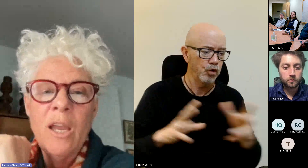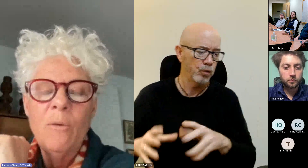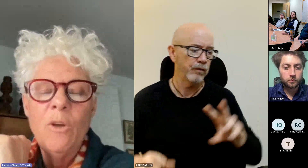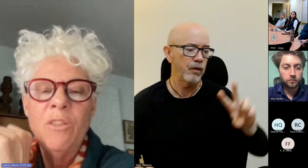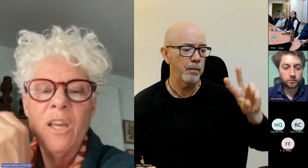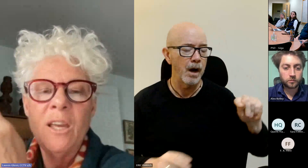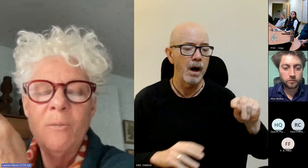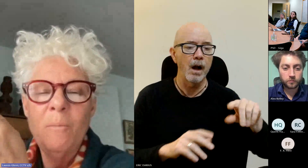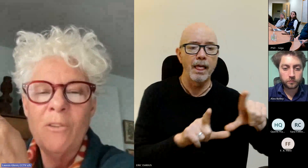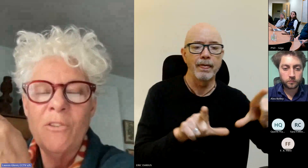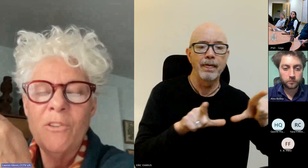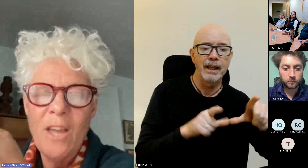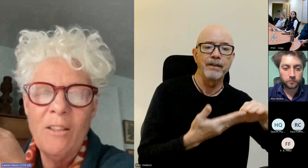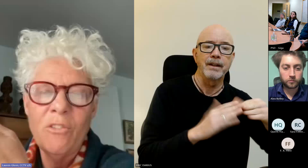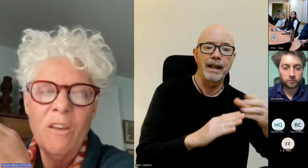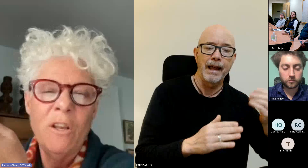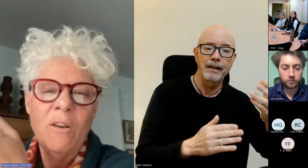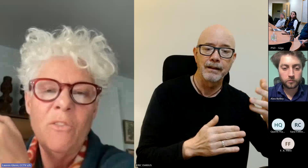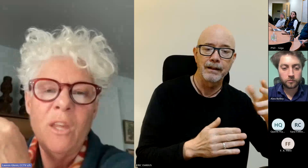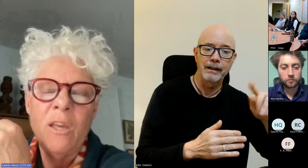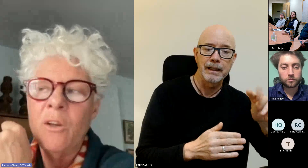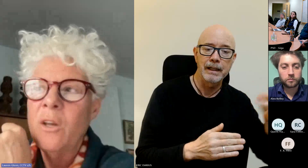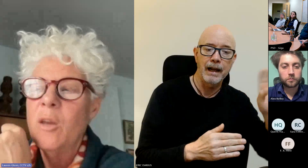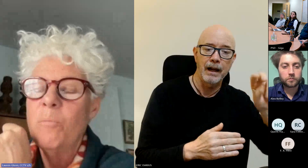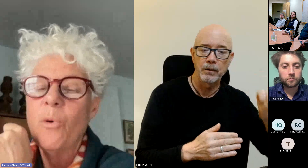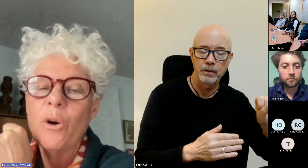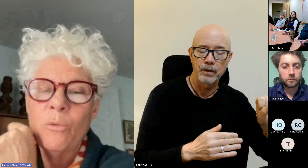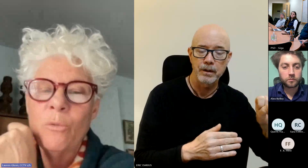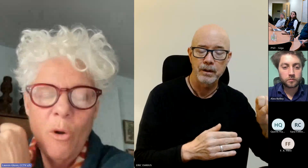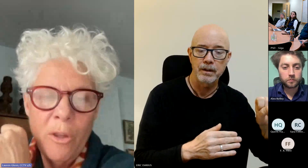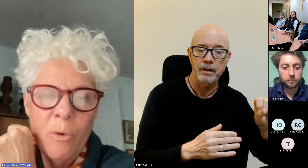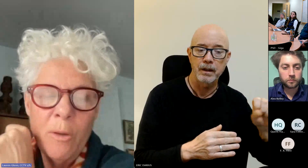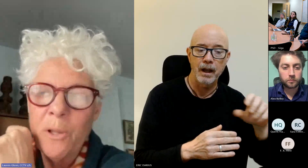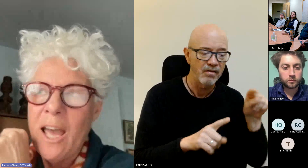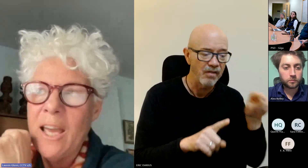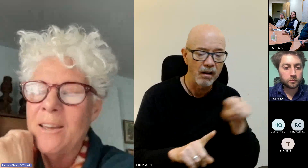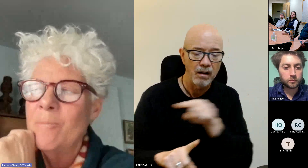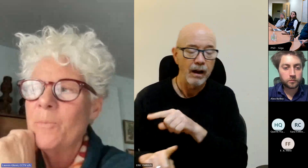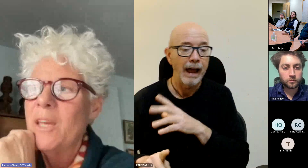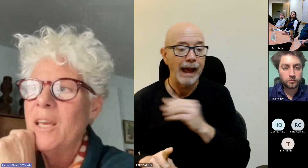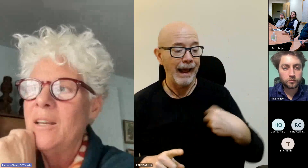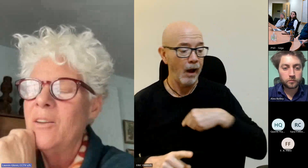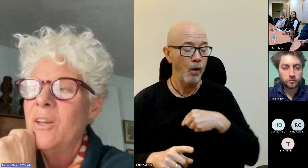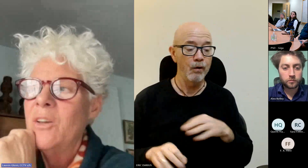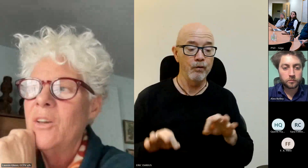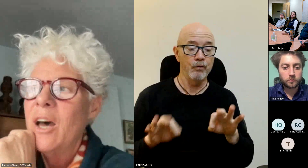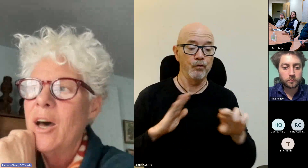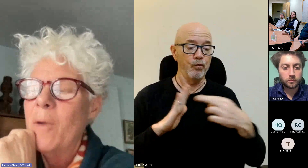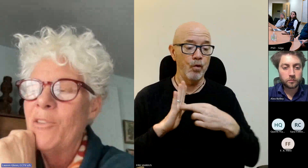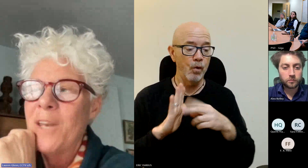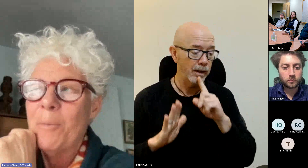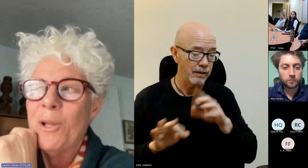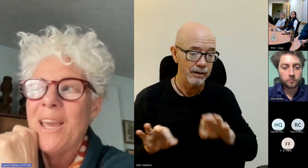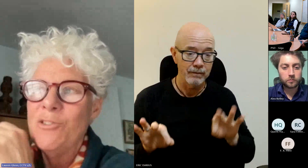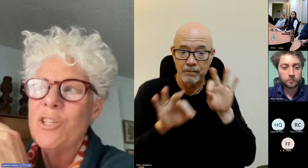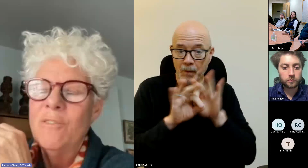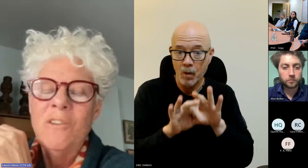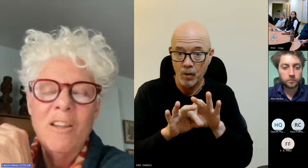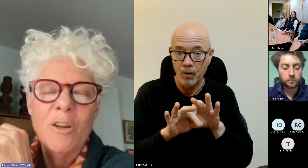Towns. And we think it makes sense given the important role that we play in as